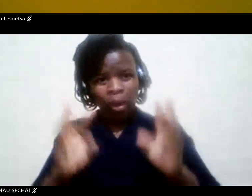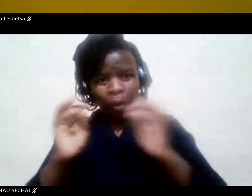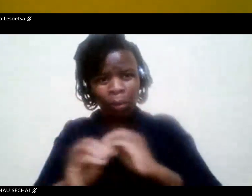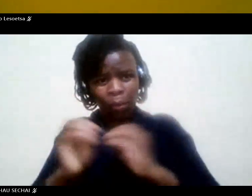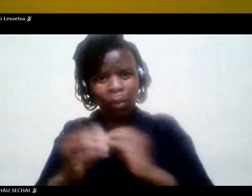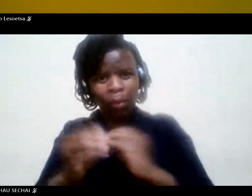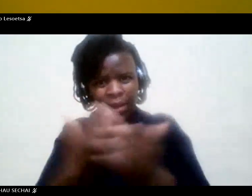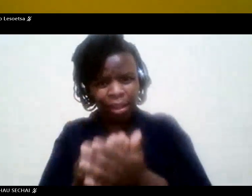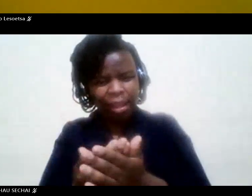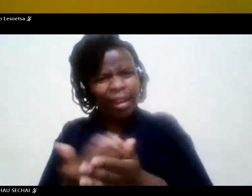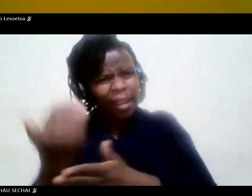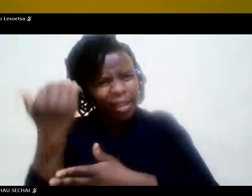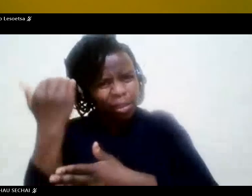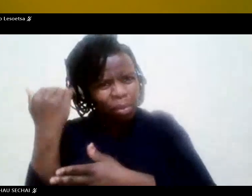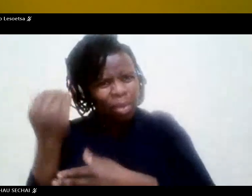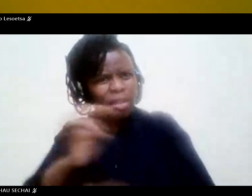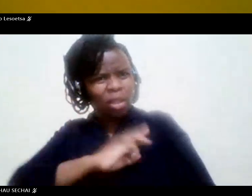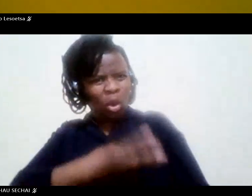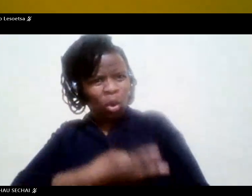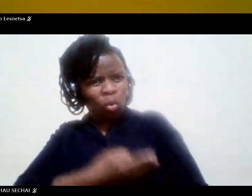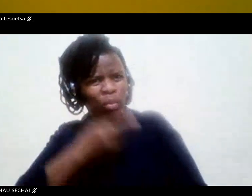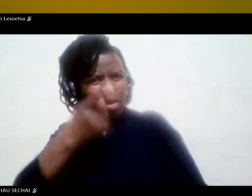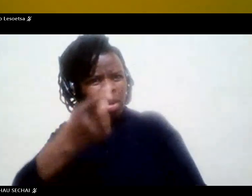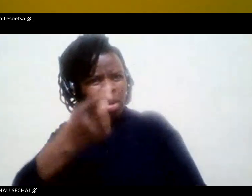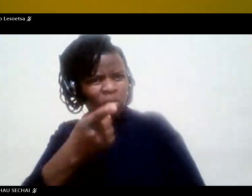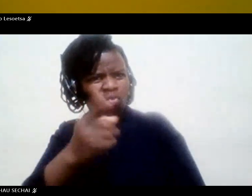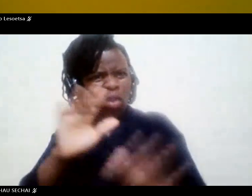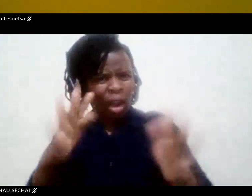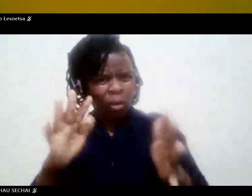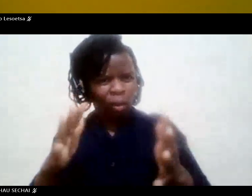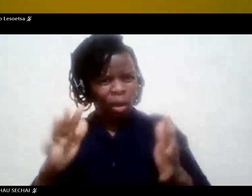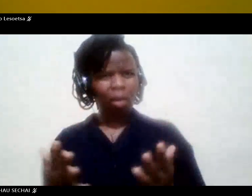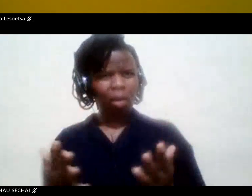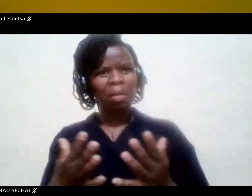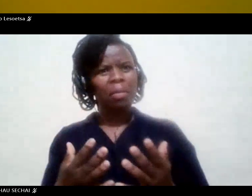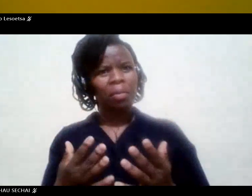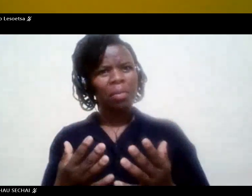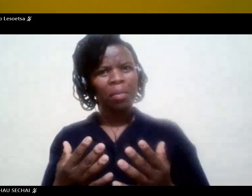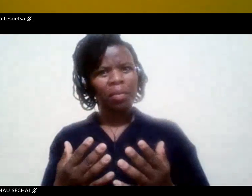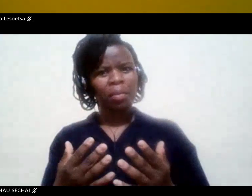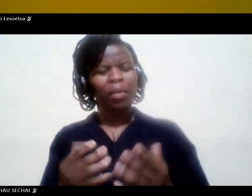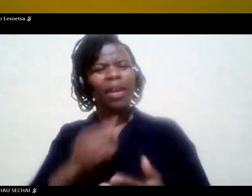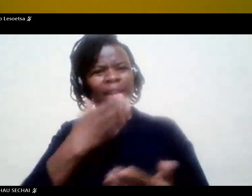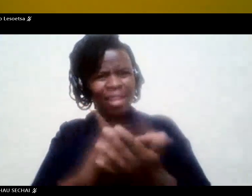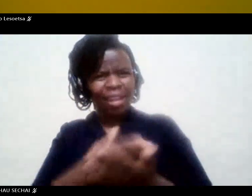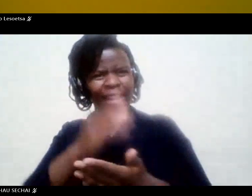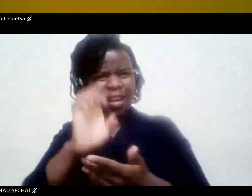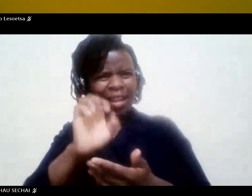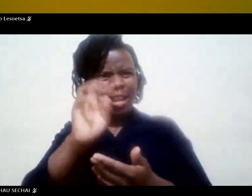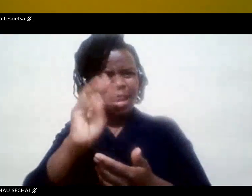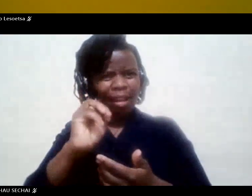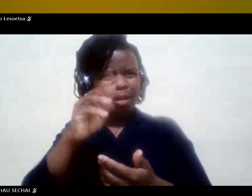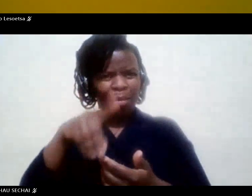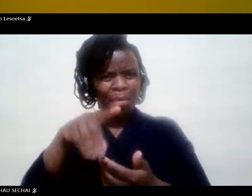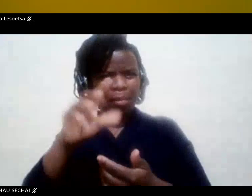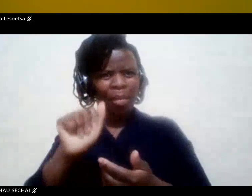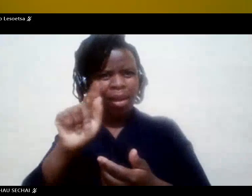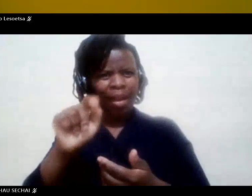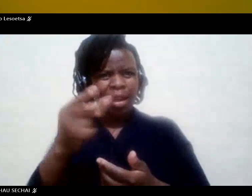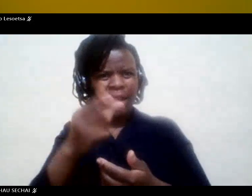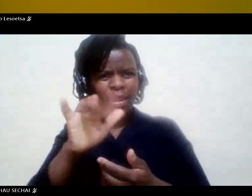can empathize, but yeah. But normally, once you can empathize and try and put yourself in the person's shoes, that's usually more